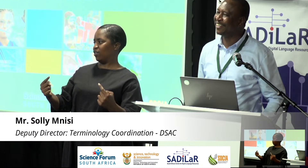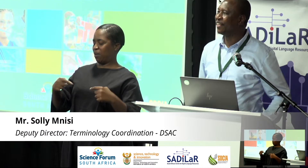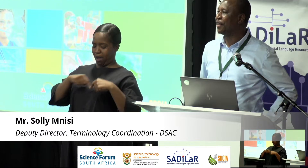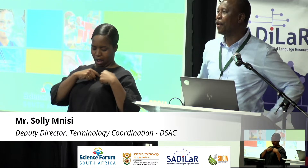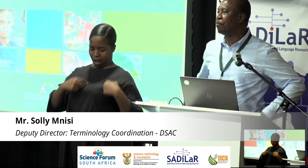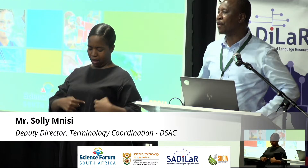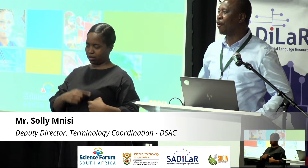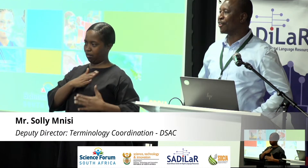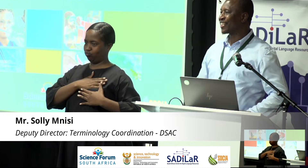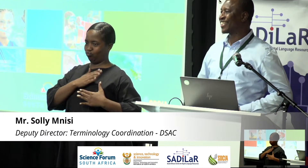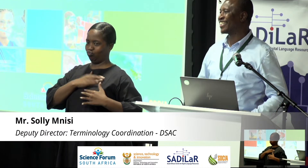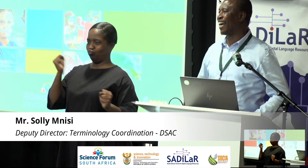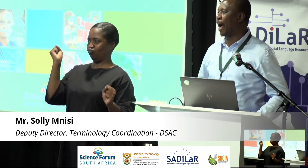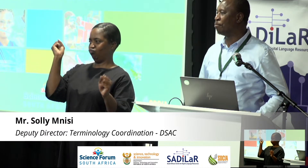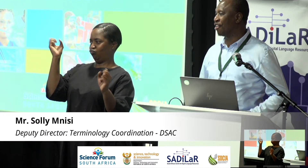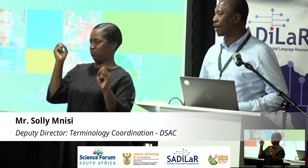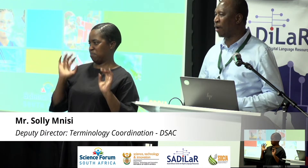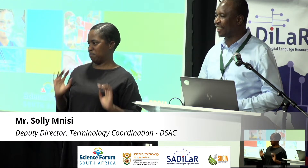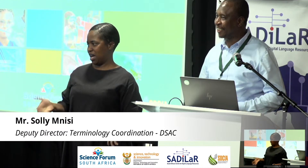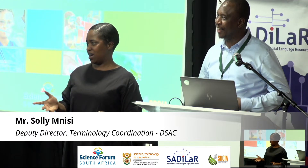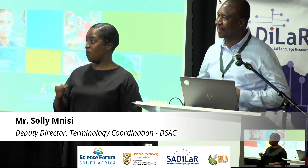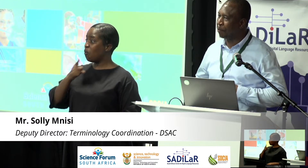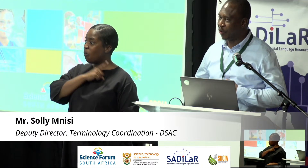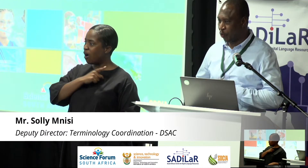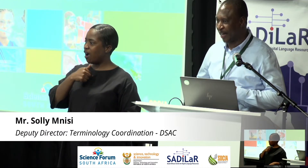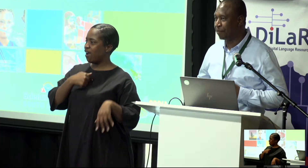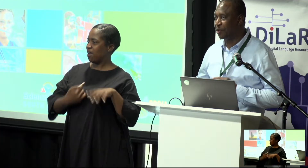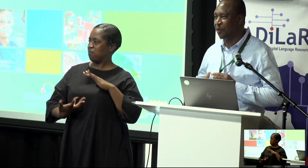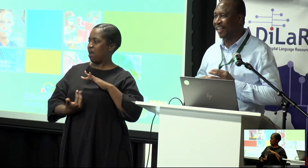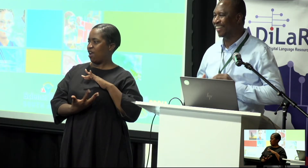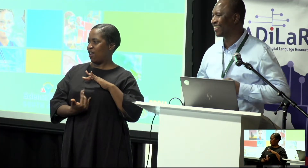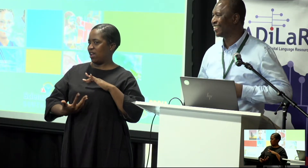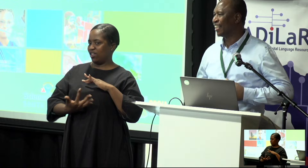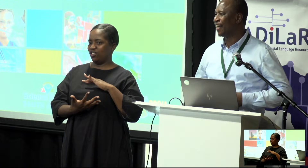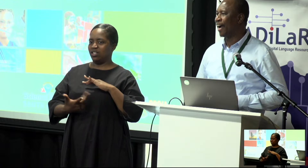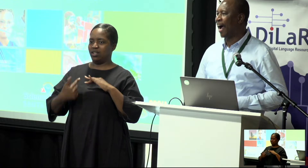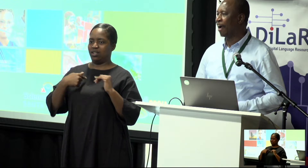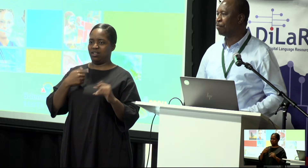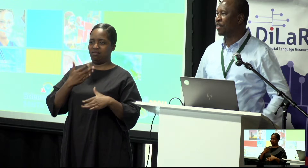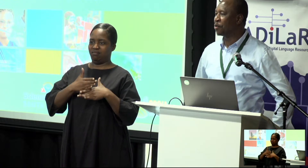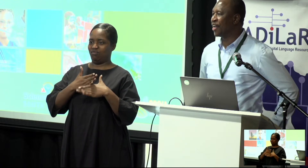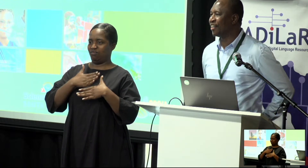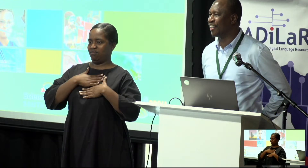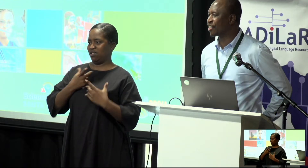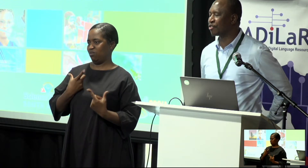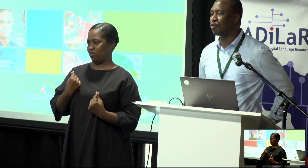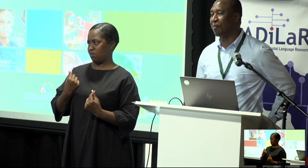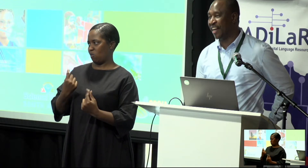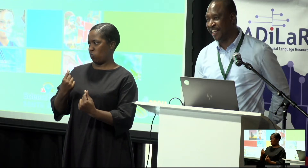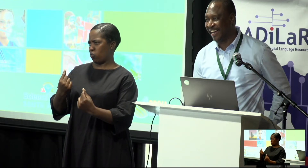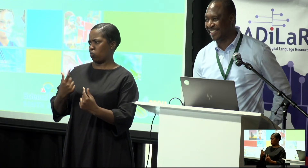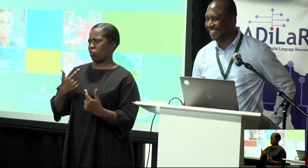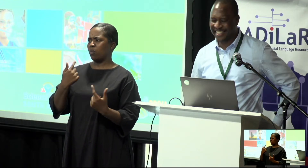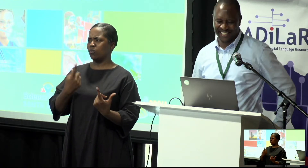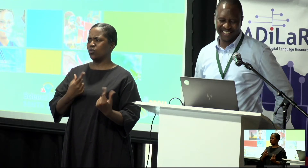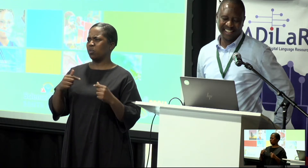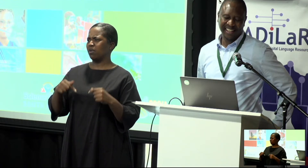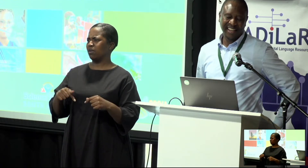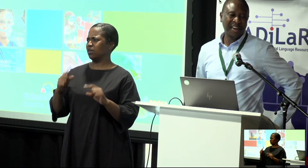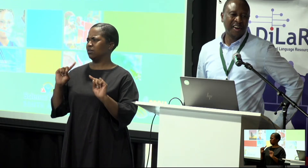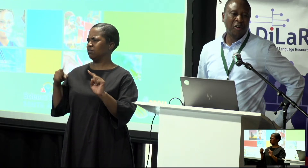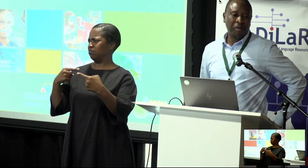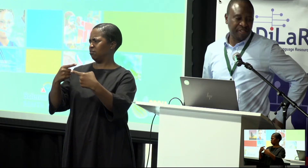heart because I'm very passionate about what I'm doing. I've been doing this for many